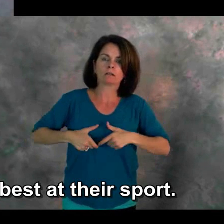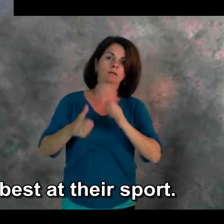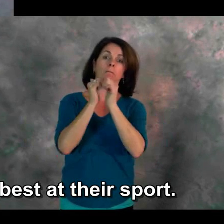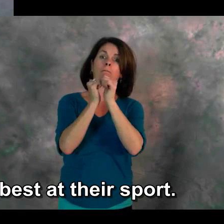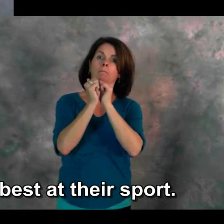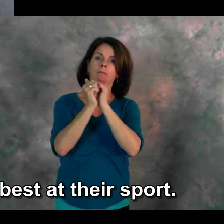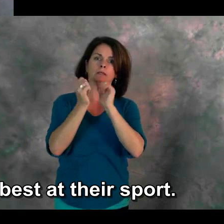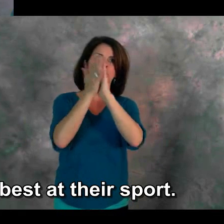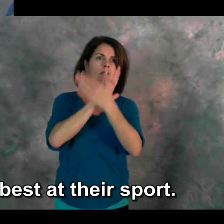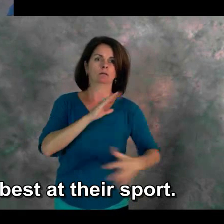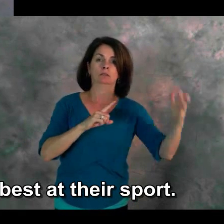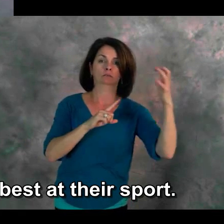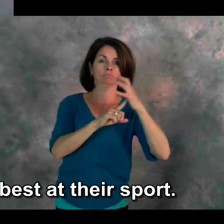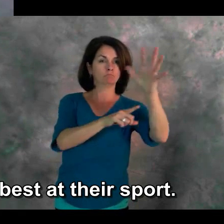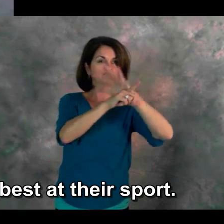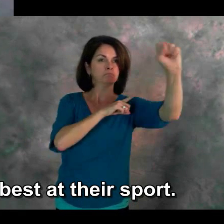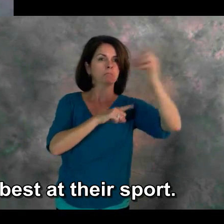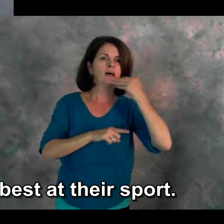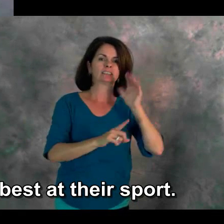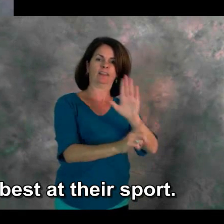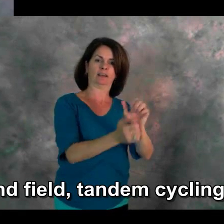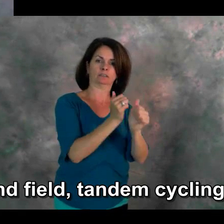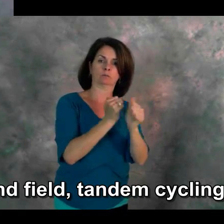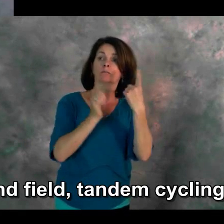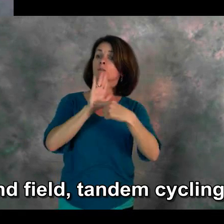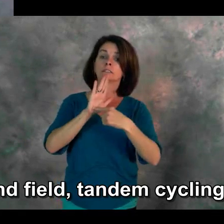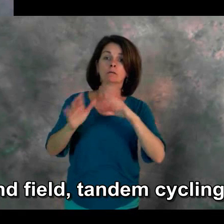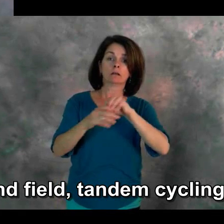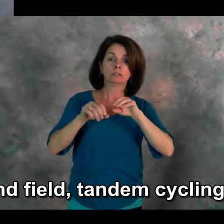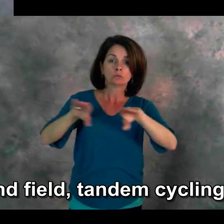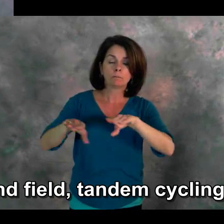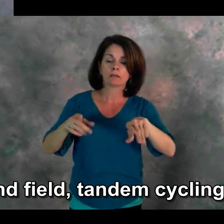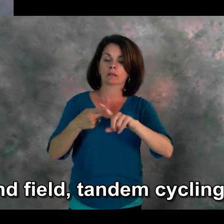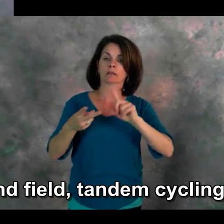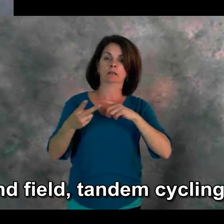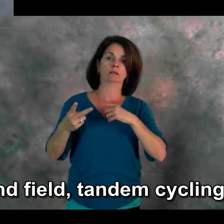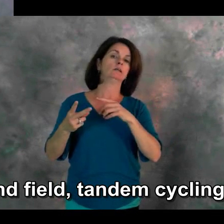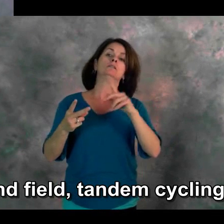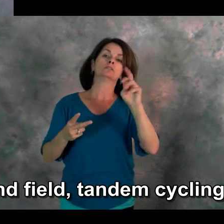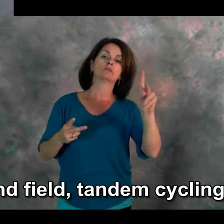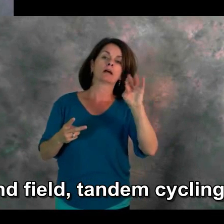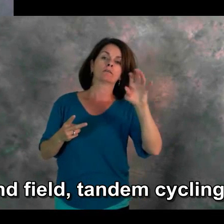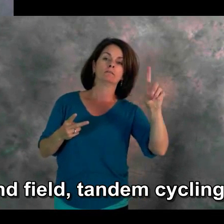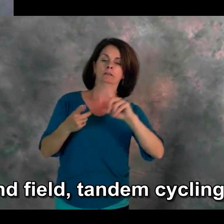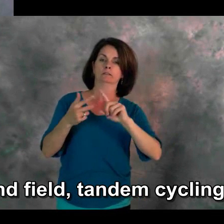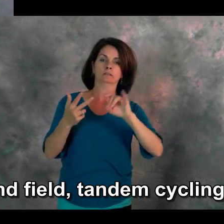to be the best at their sport. You know, swimming, track and field, tandem